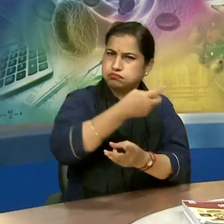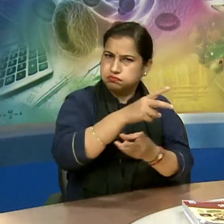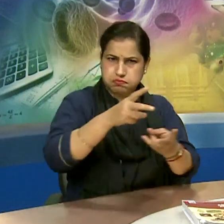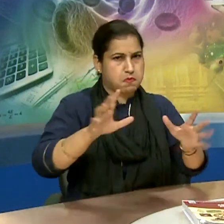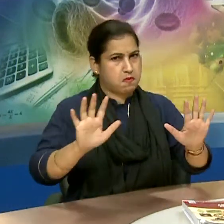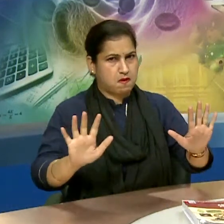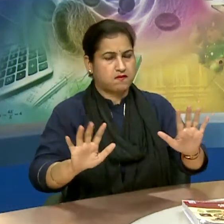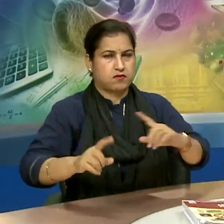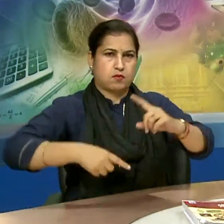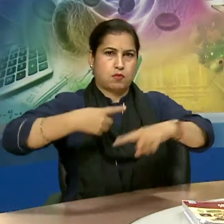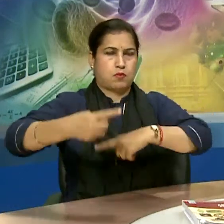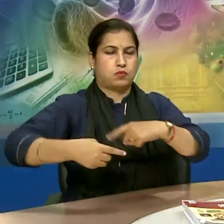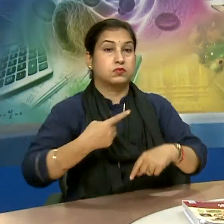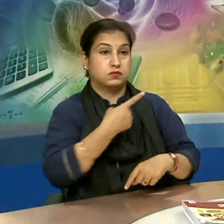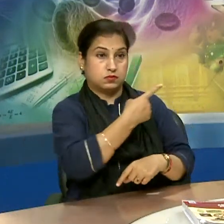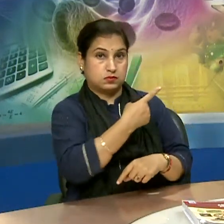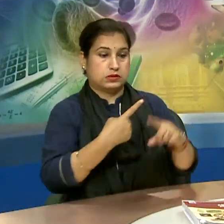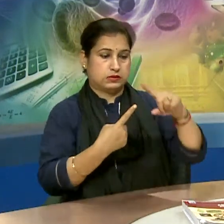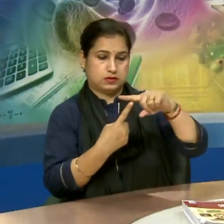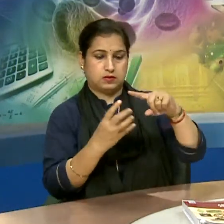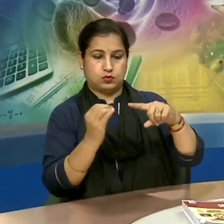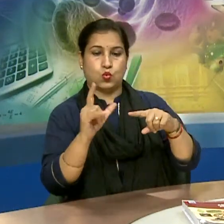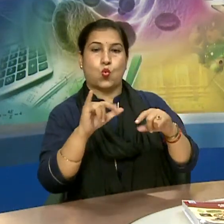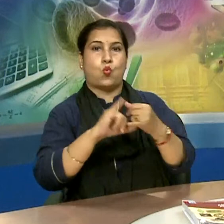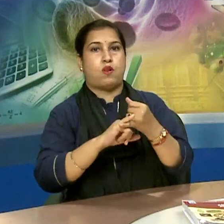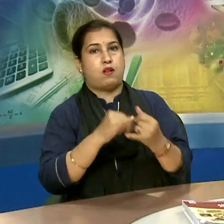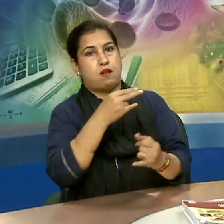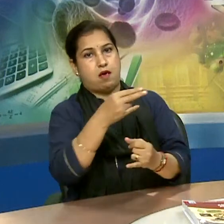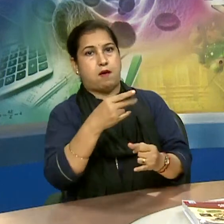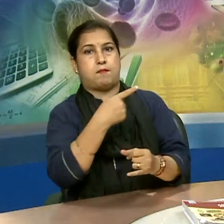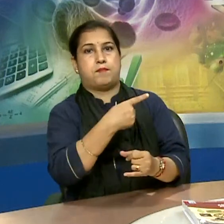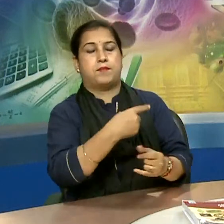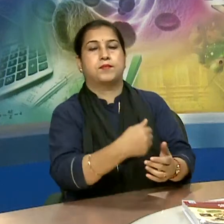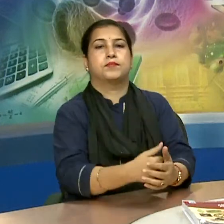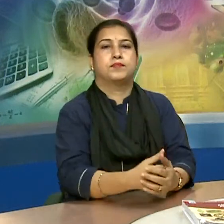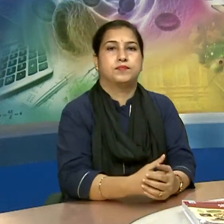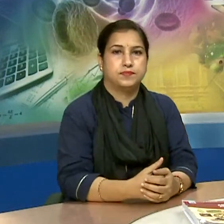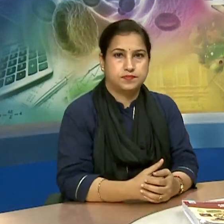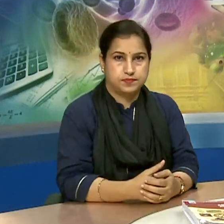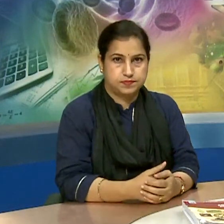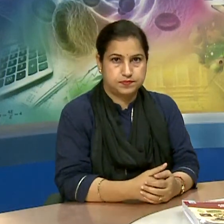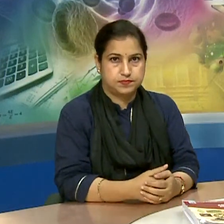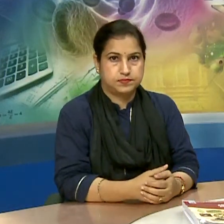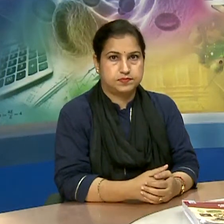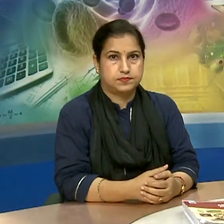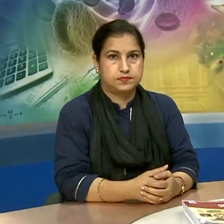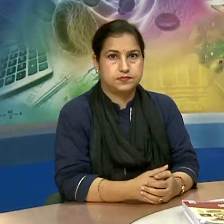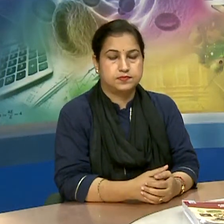kinds of tools for measuring different things. That is called tools.